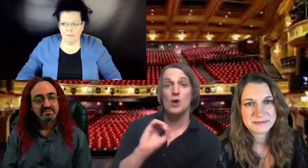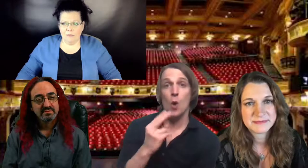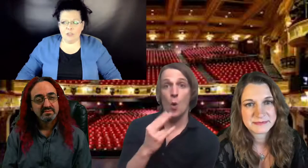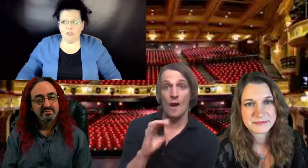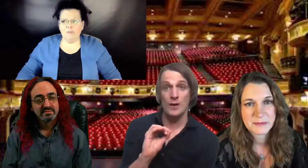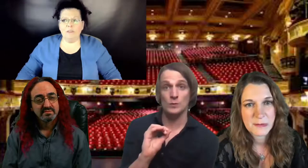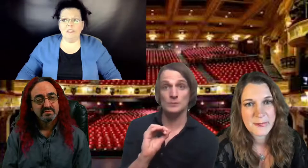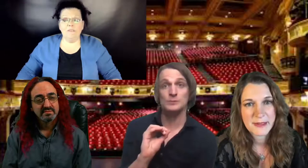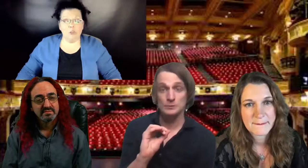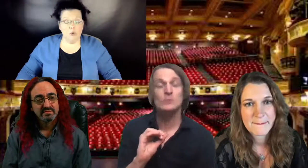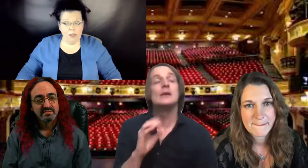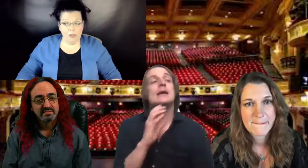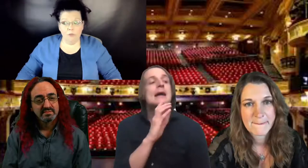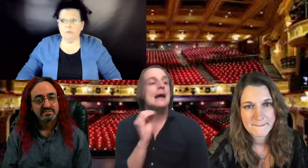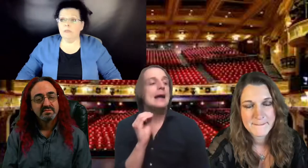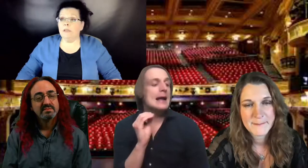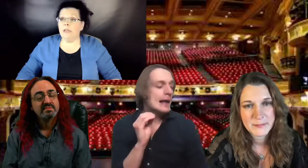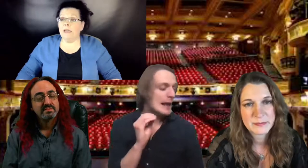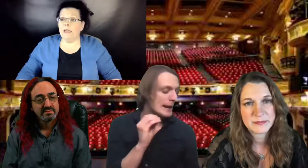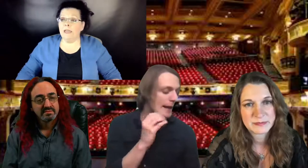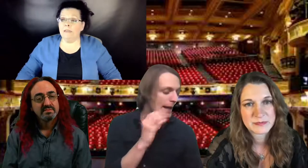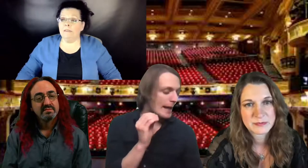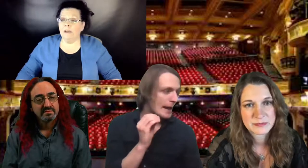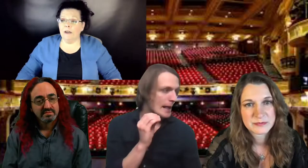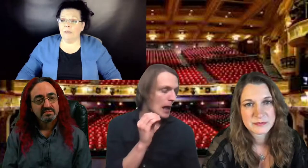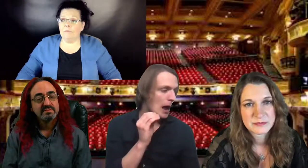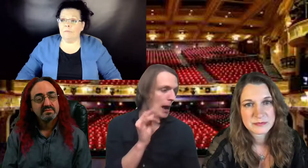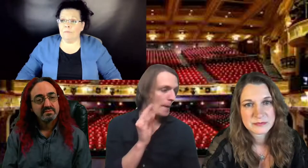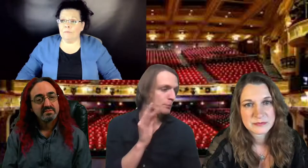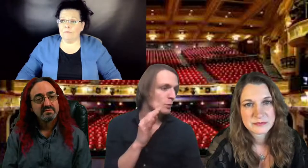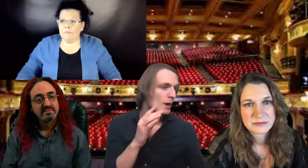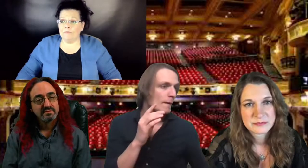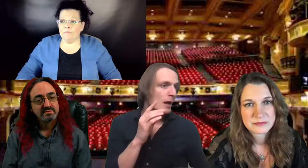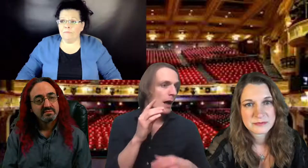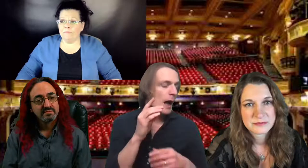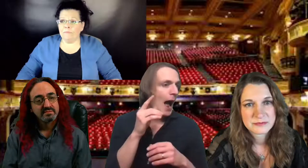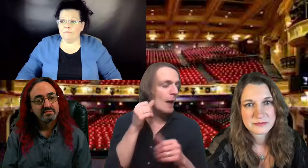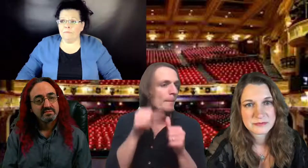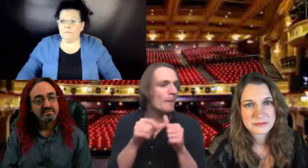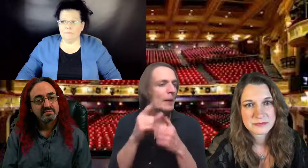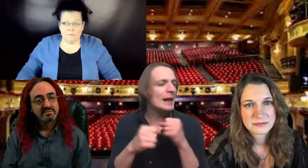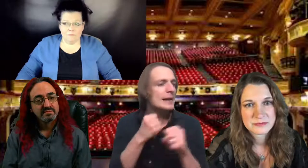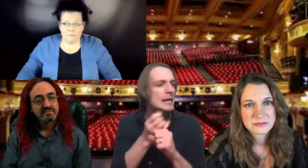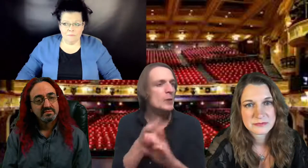Cleveland. I'm actually from Cleveland, Ohio. Mm-hmm. And